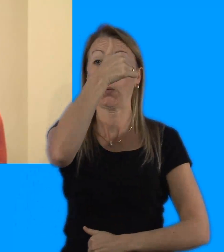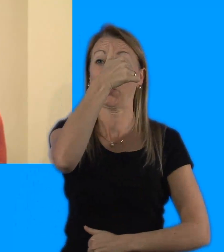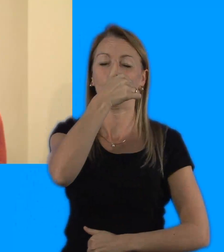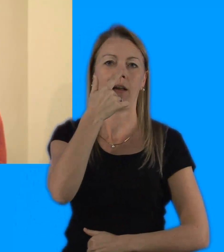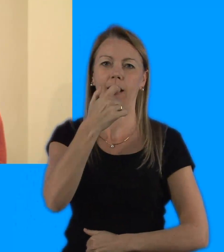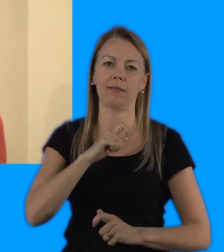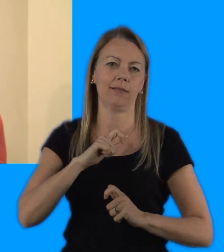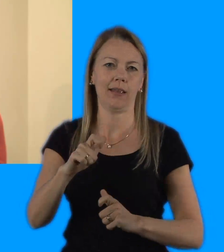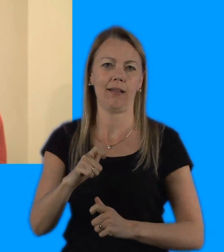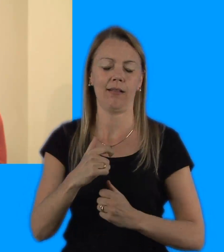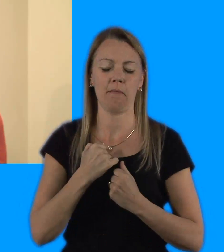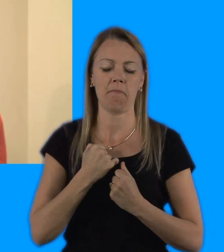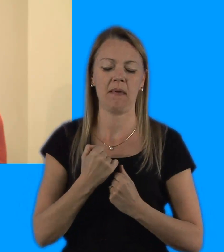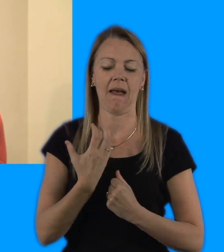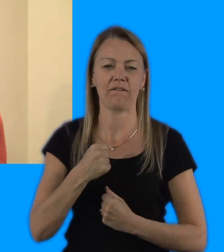best of us,